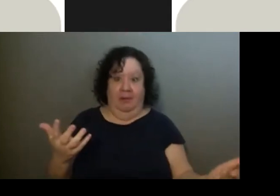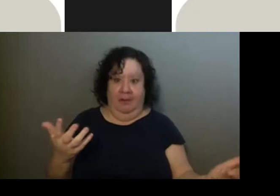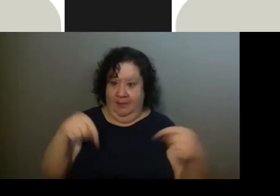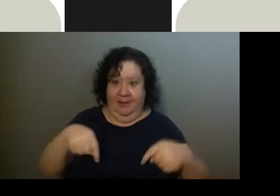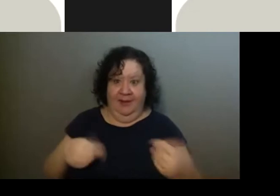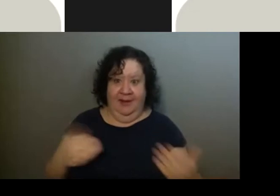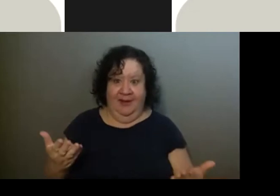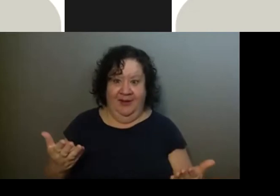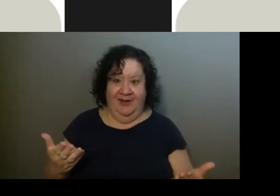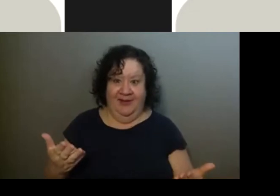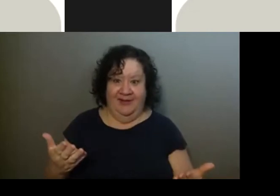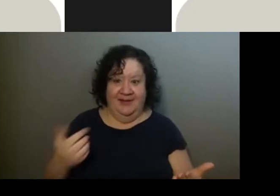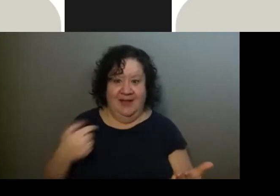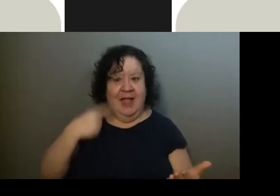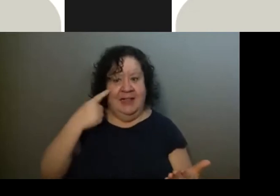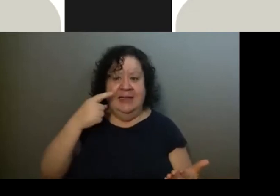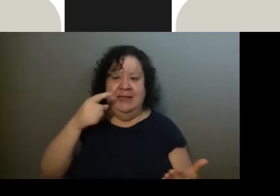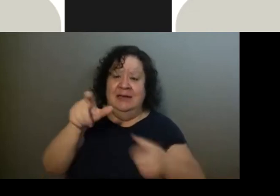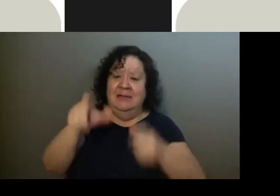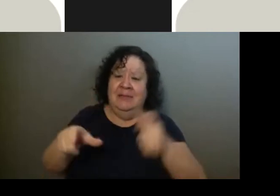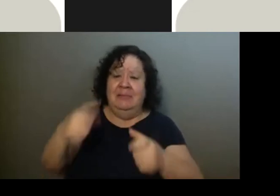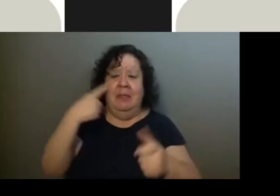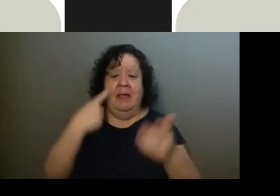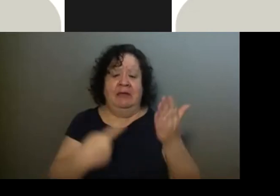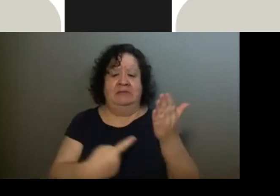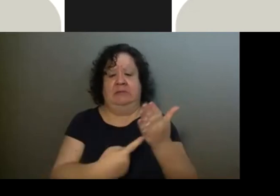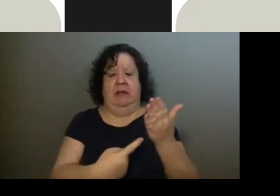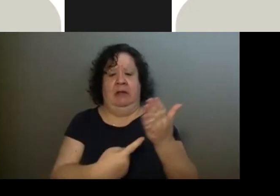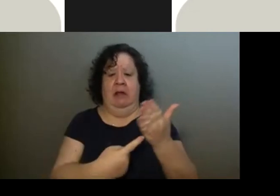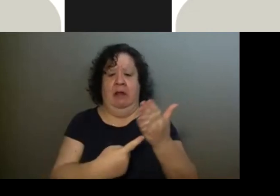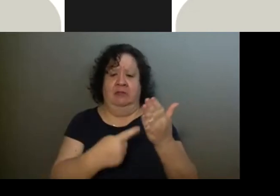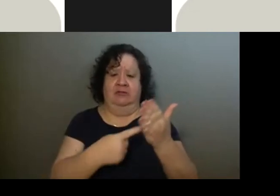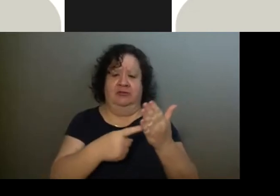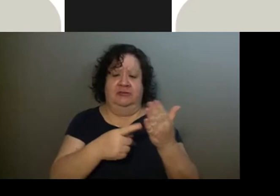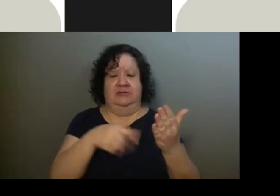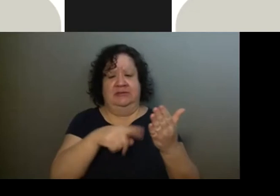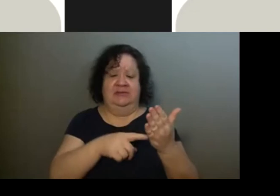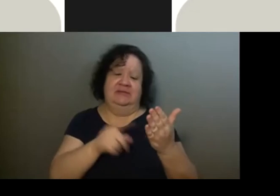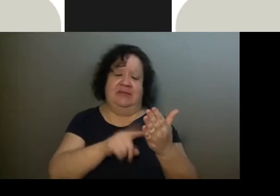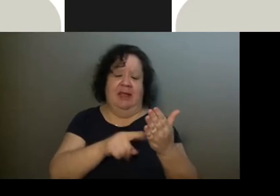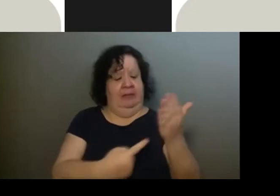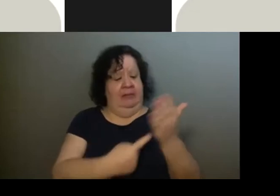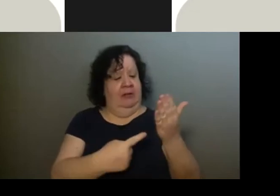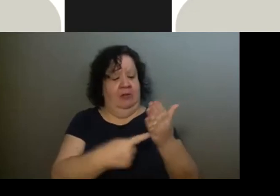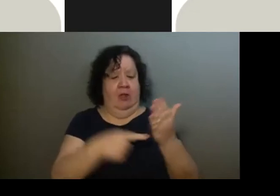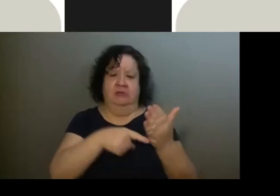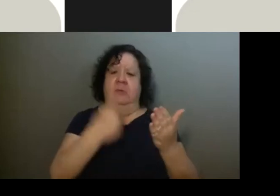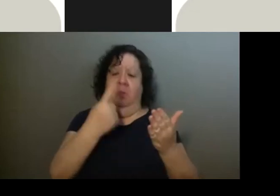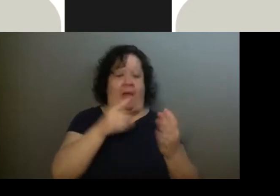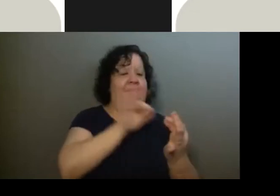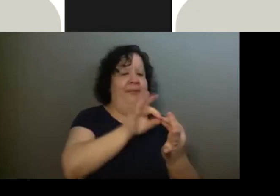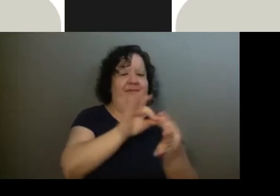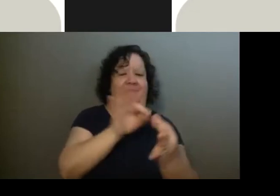has to take into consideration also your target audience, the types of disability, and how to ensure that the information that's